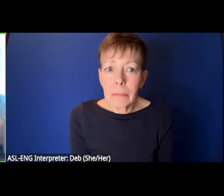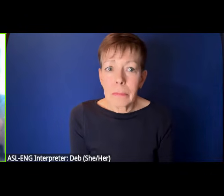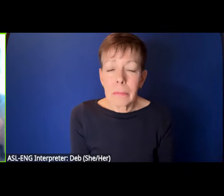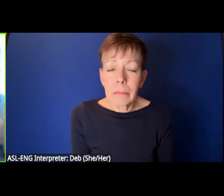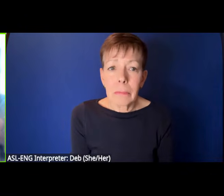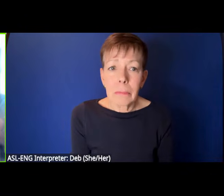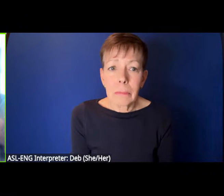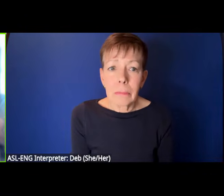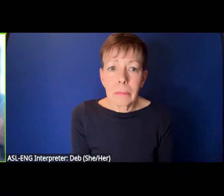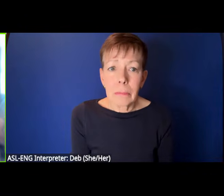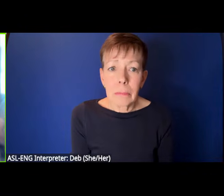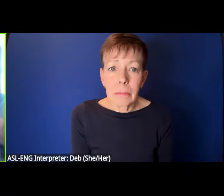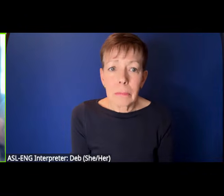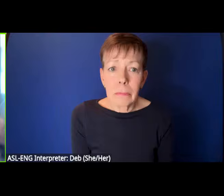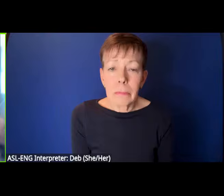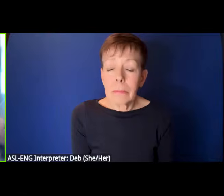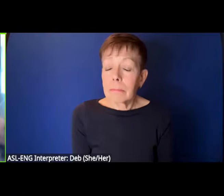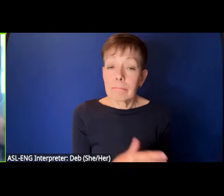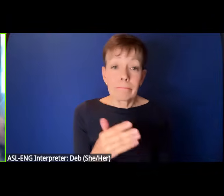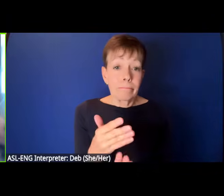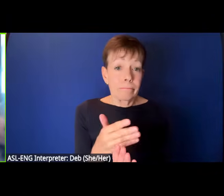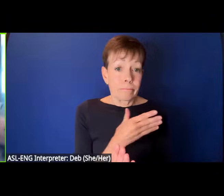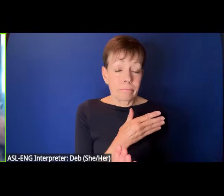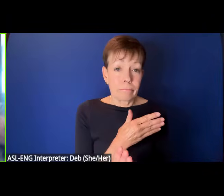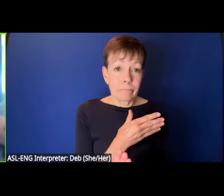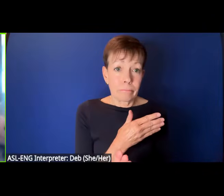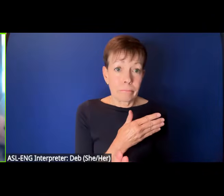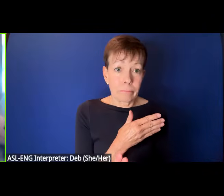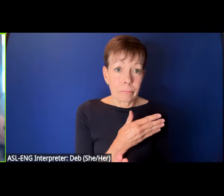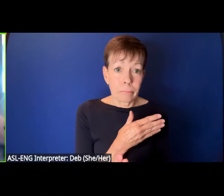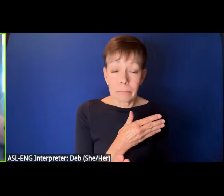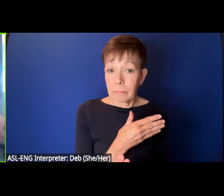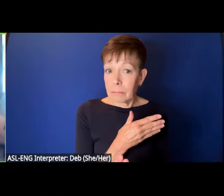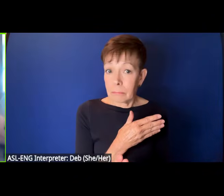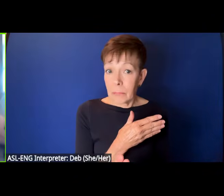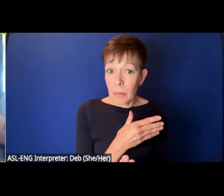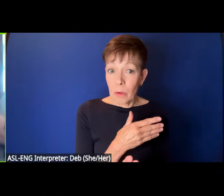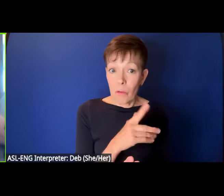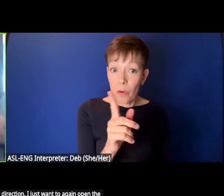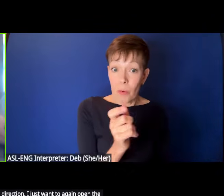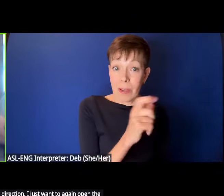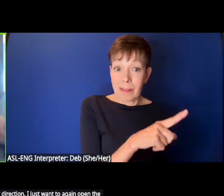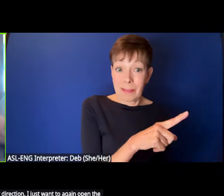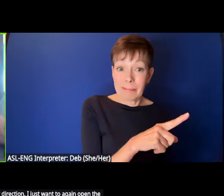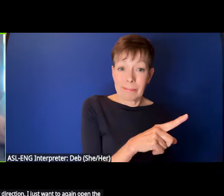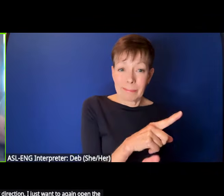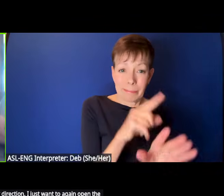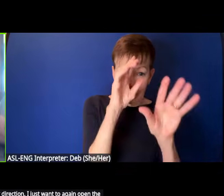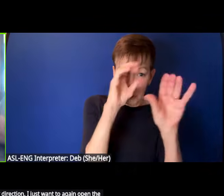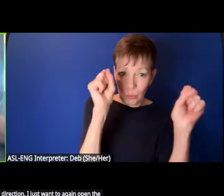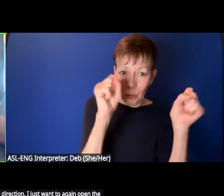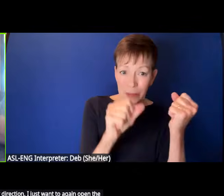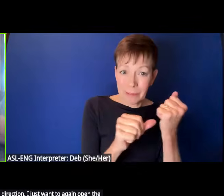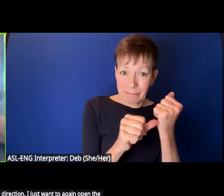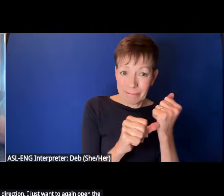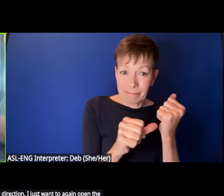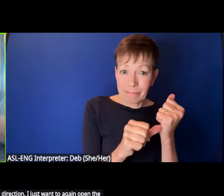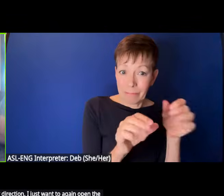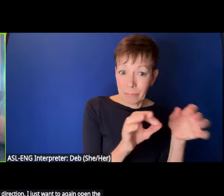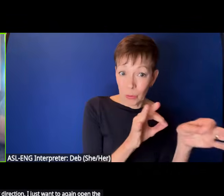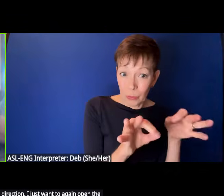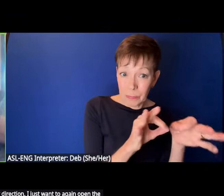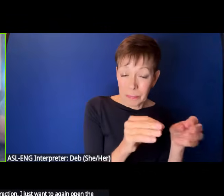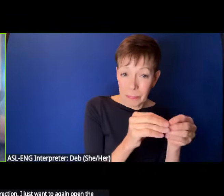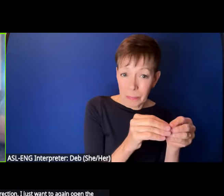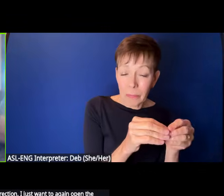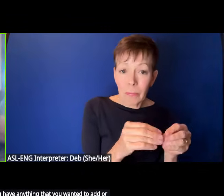Yeah, and before we look to any further direction, I just want to again open the floor one more time to partners. If you have anything that you wanted to add or discuss